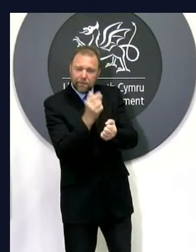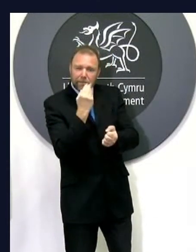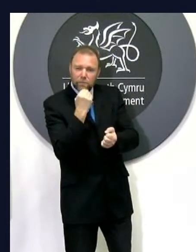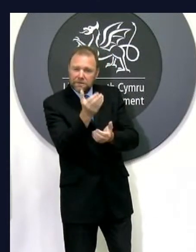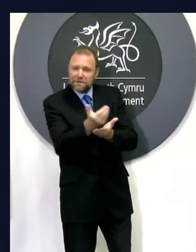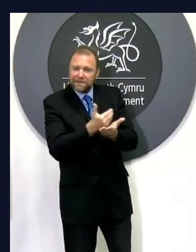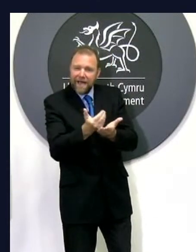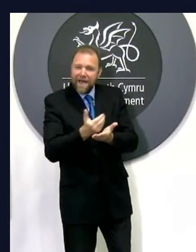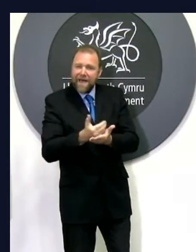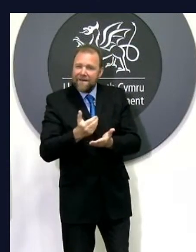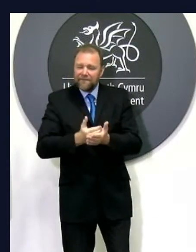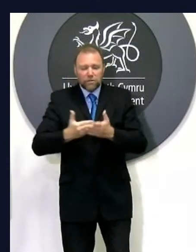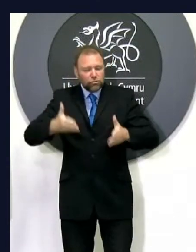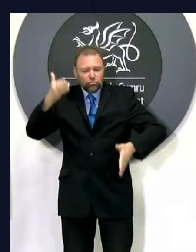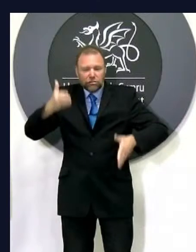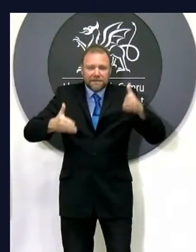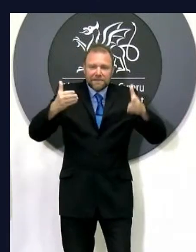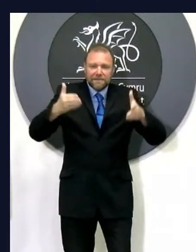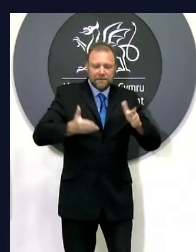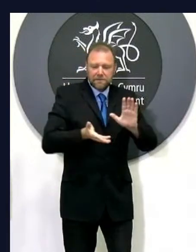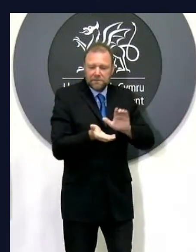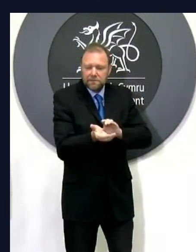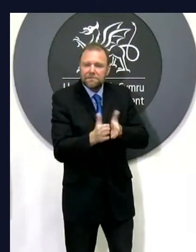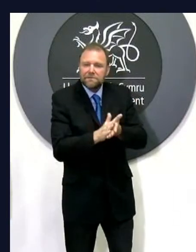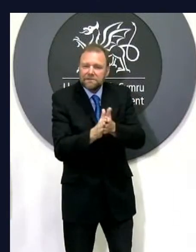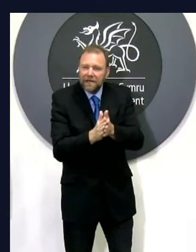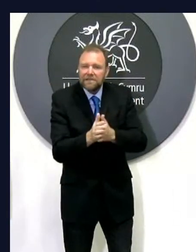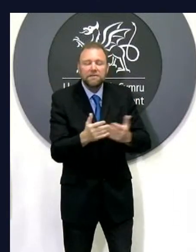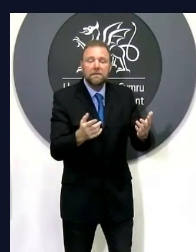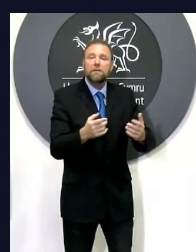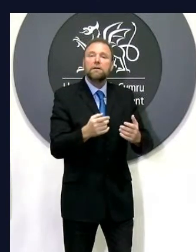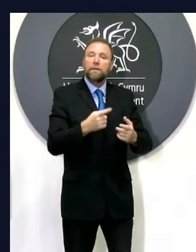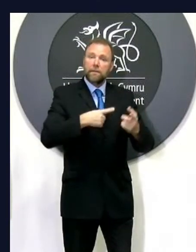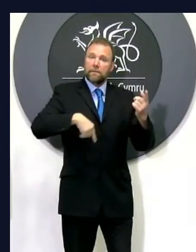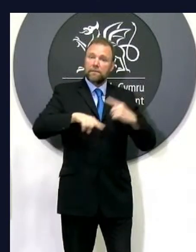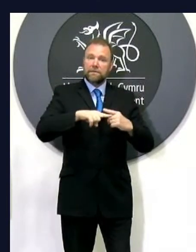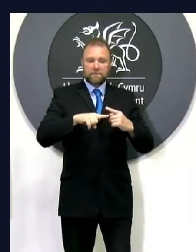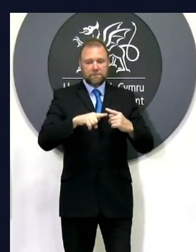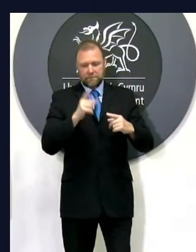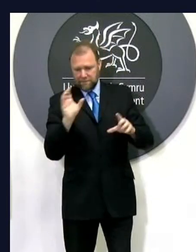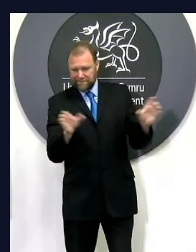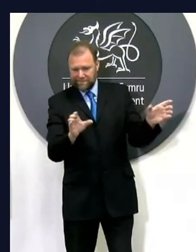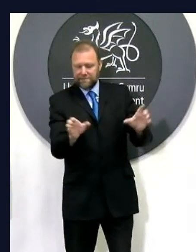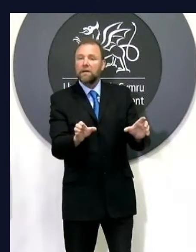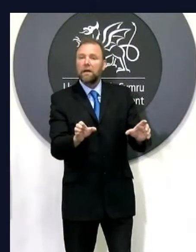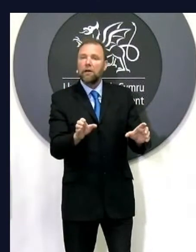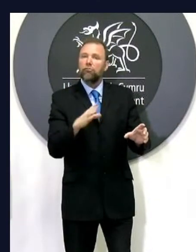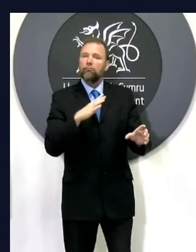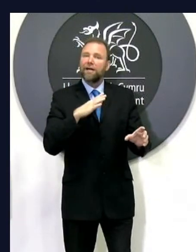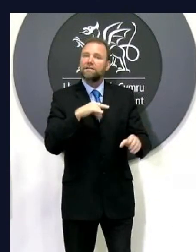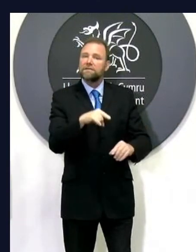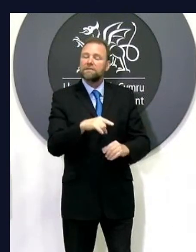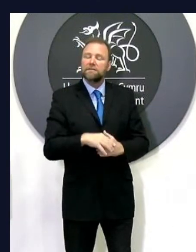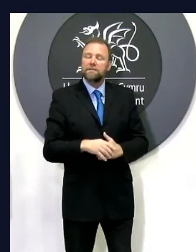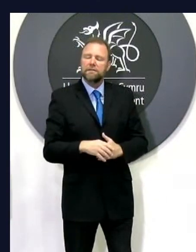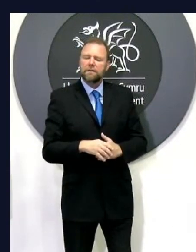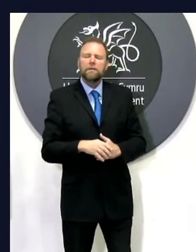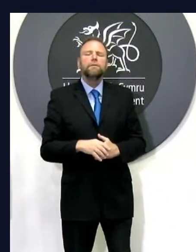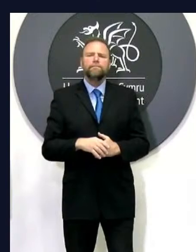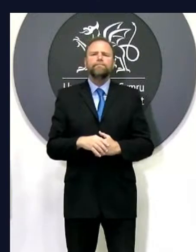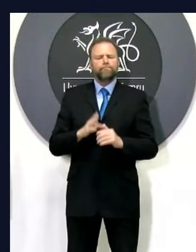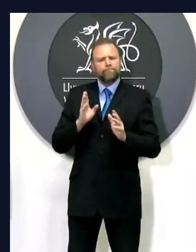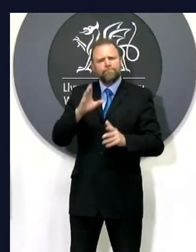users, customers and staff alike safe. Because we have to remember that